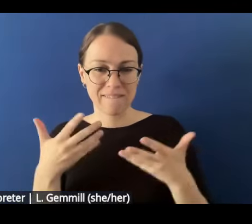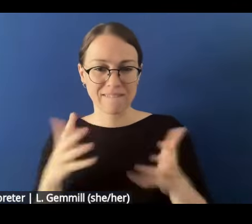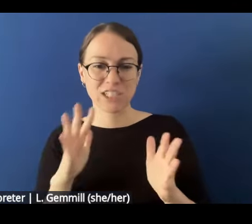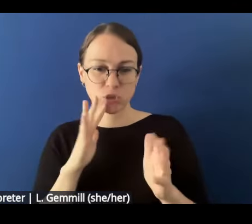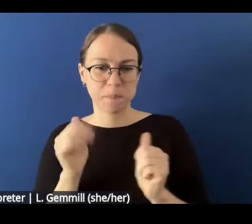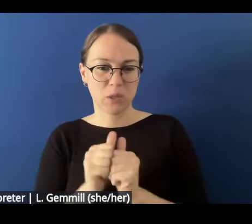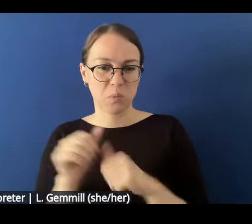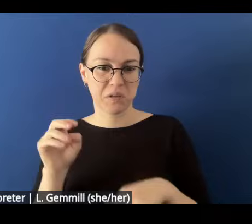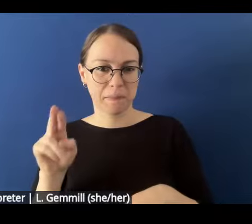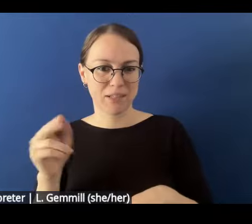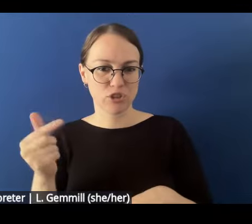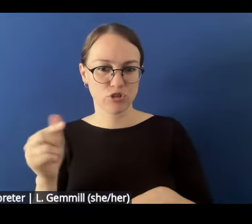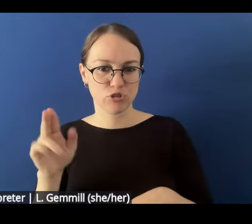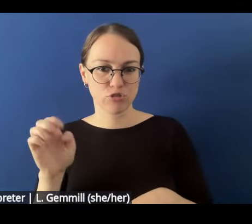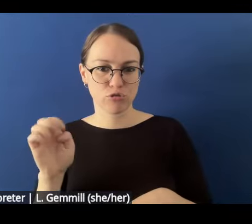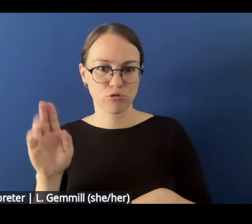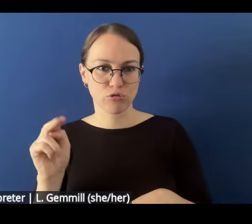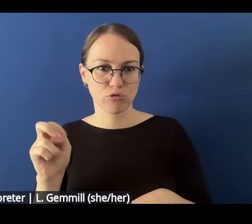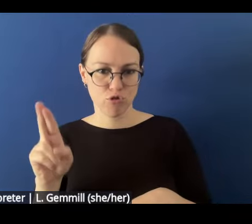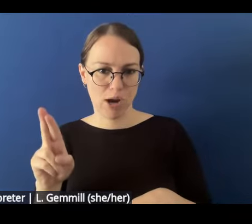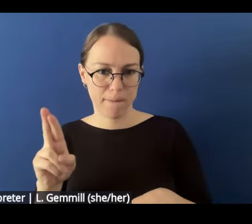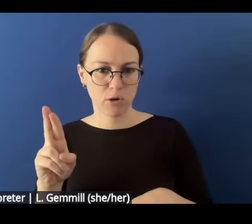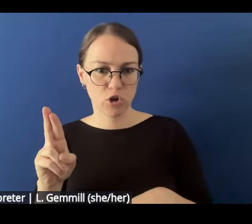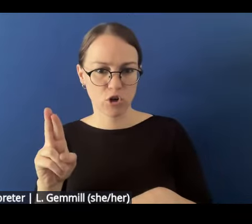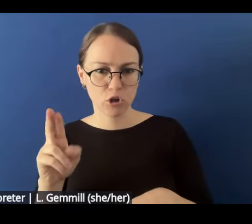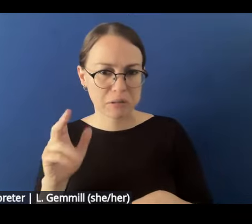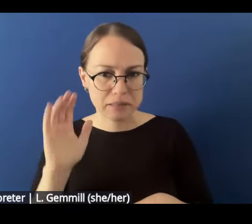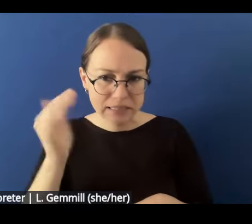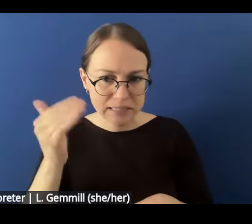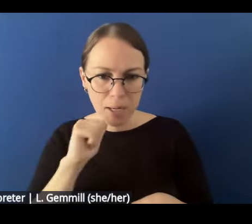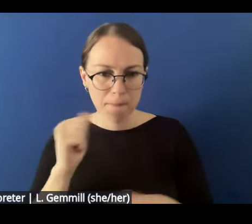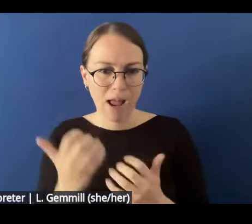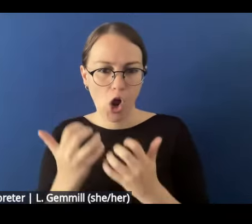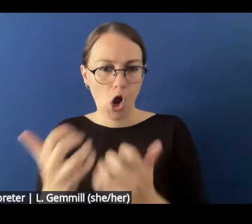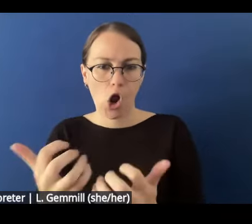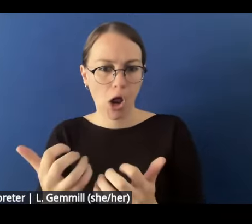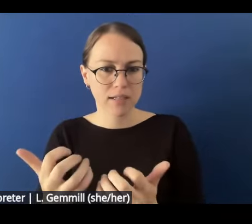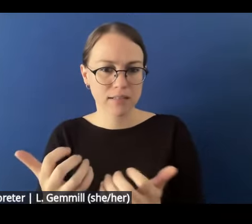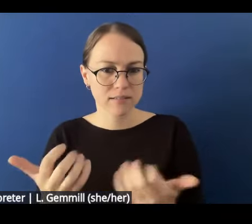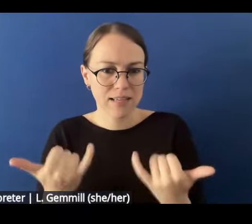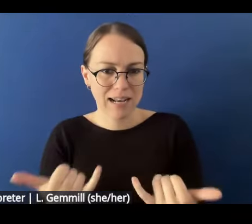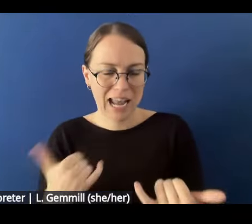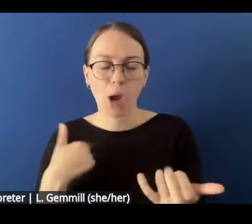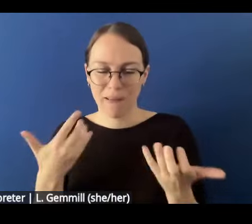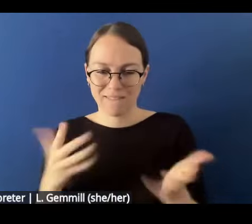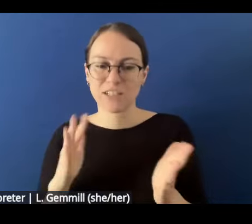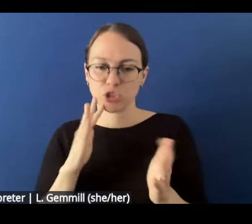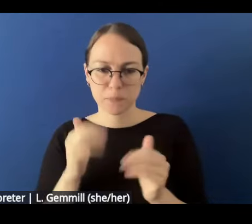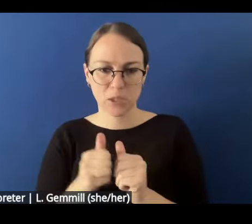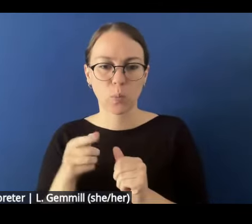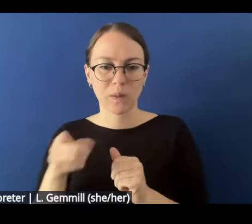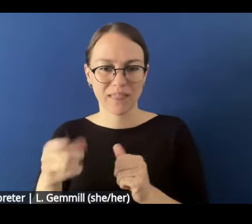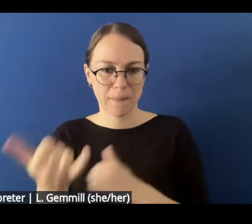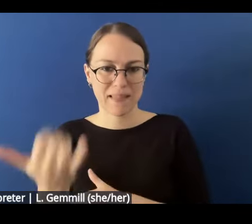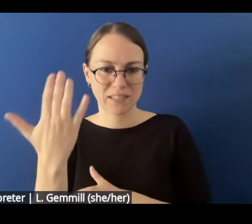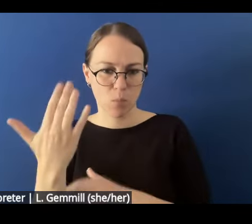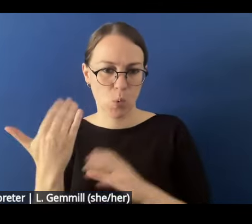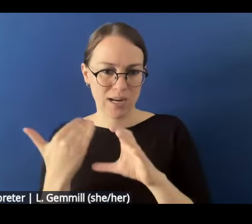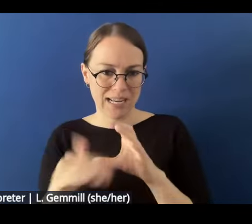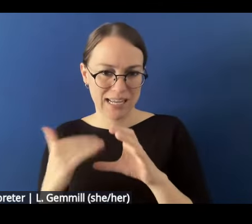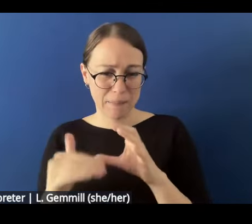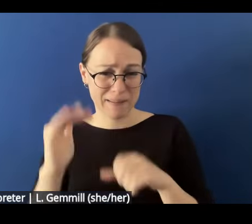I was curious if he was I don't see him in the audience, but I did speak with him this morning via email, and it seemed like it was okay. I certainly